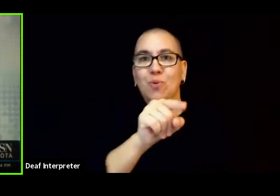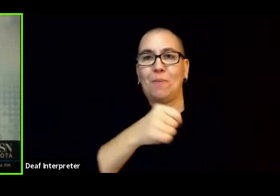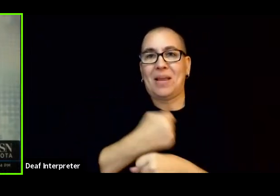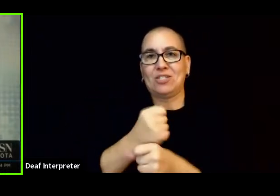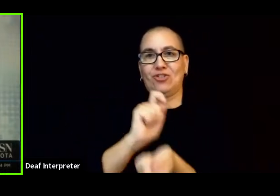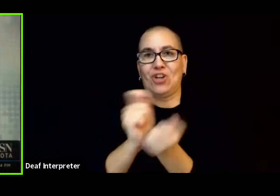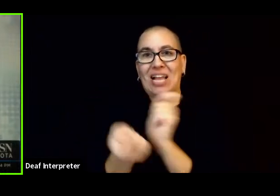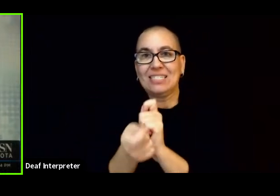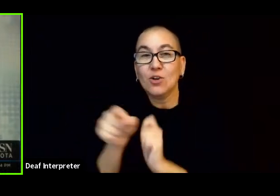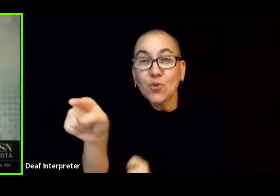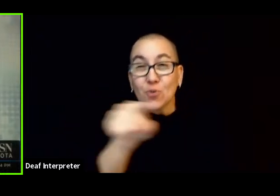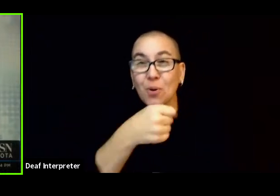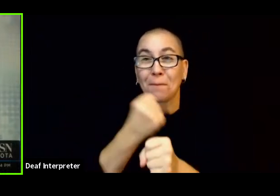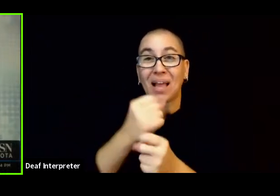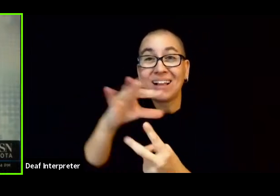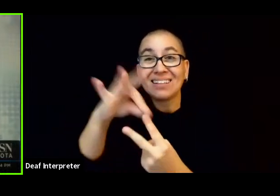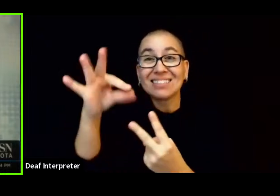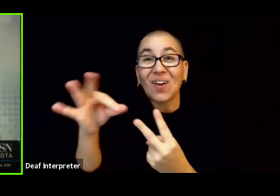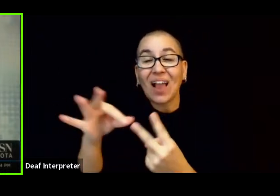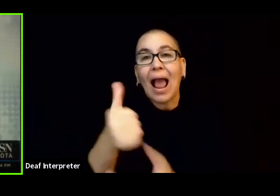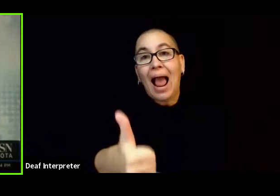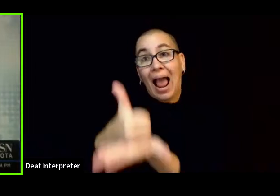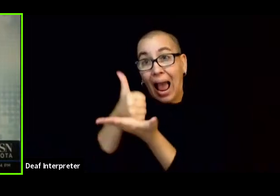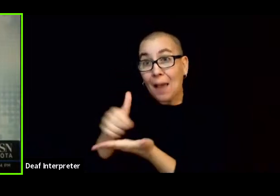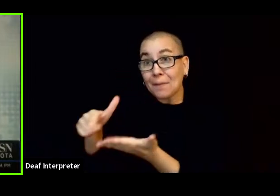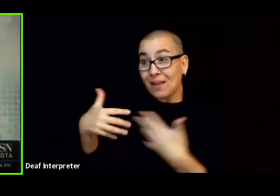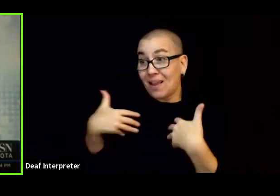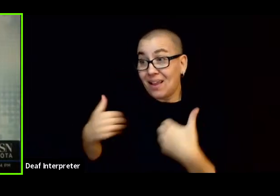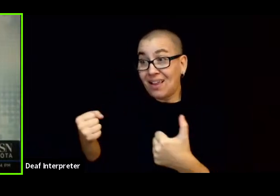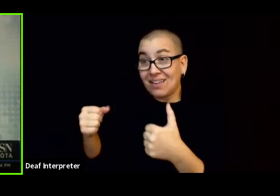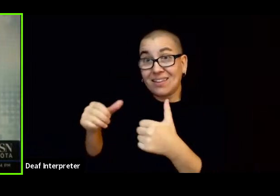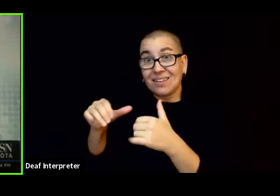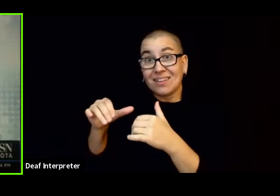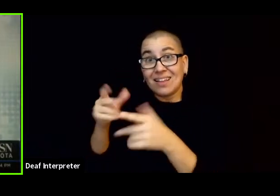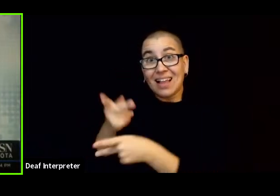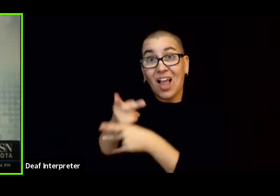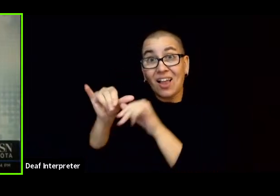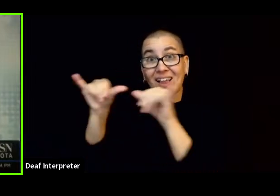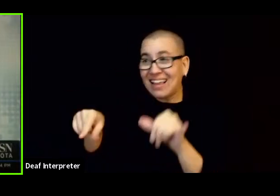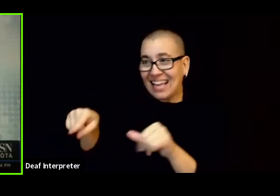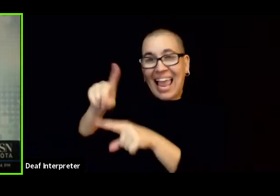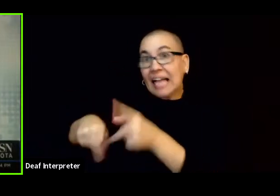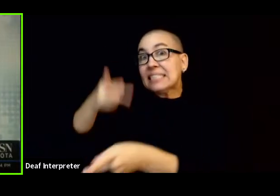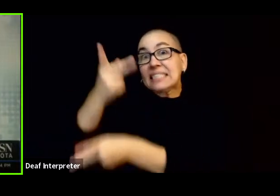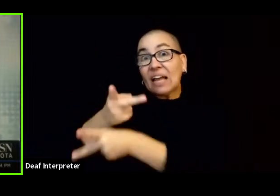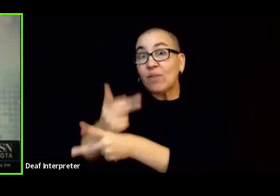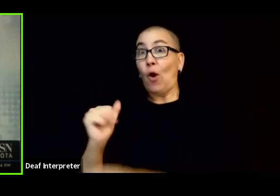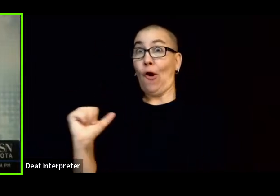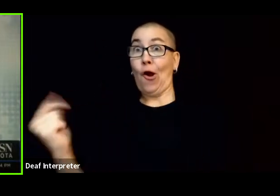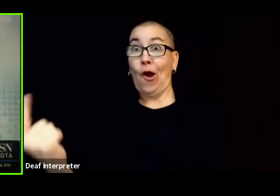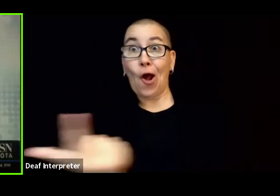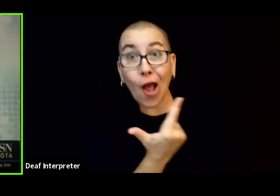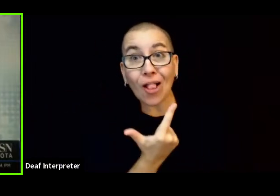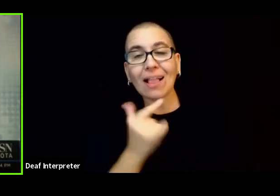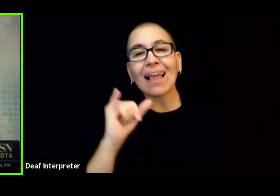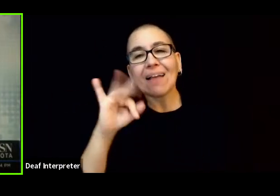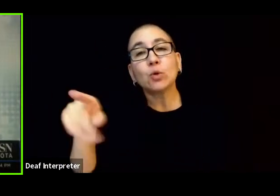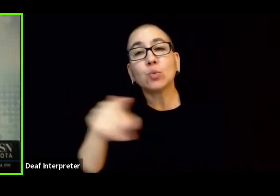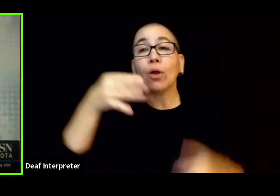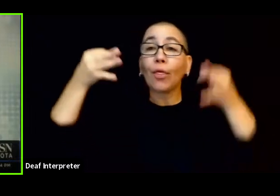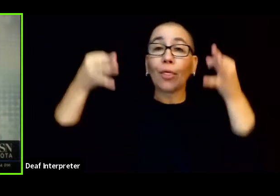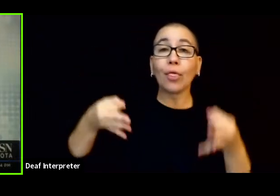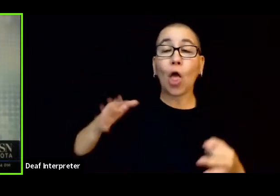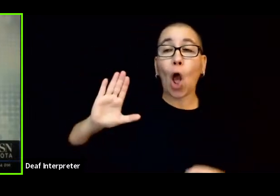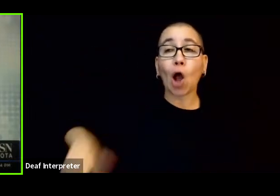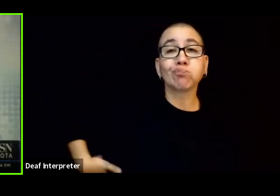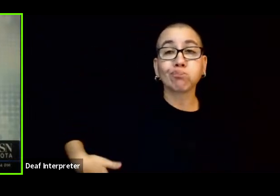to serve you and the other people that need it. And I think we want to keep, we want to describe what's happening to respond, but I think we want to keep